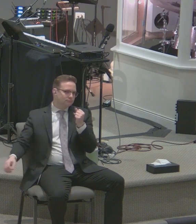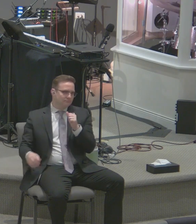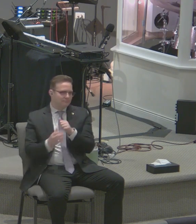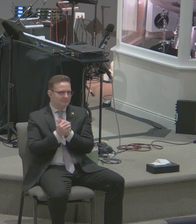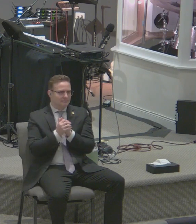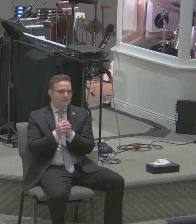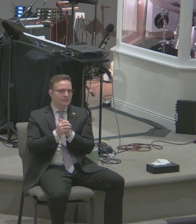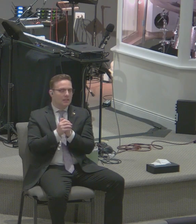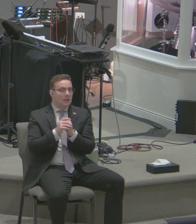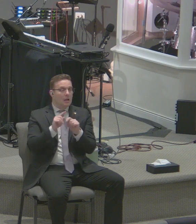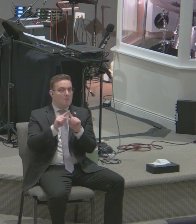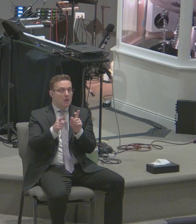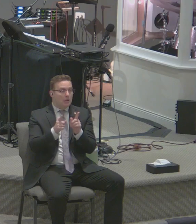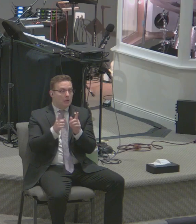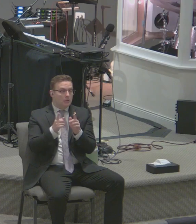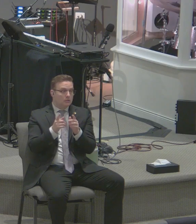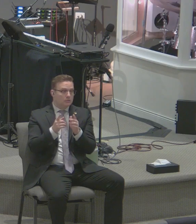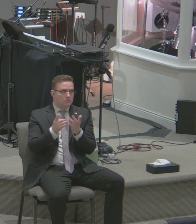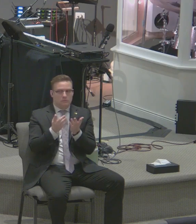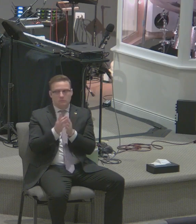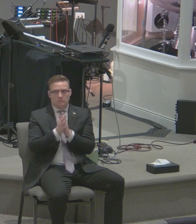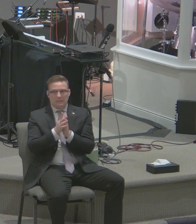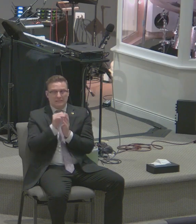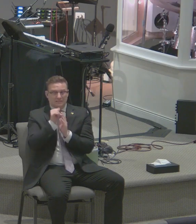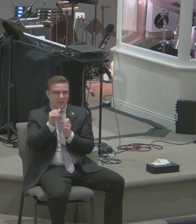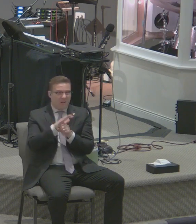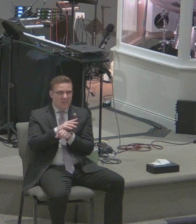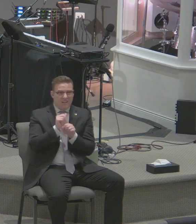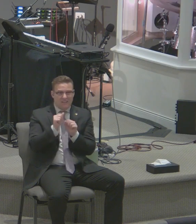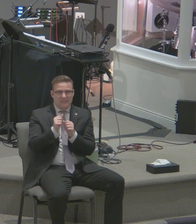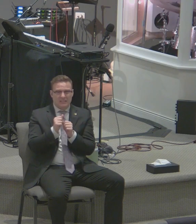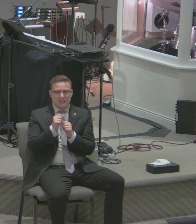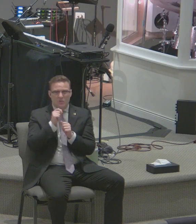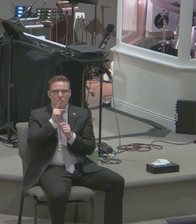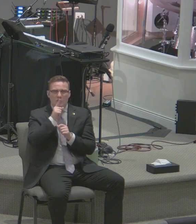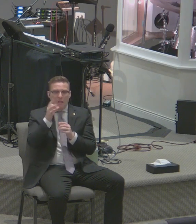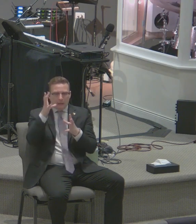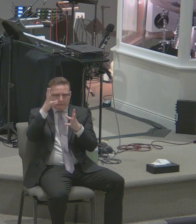there's probably not enough I can come up with or anybody could say that really